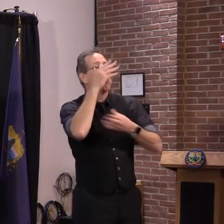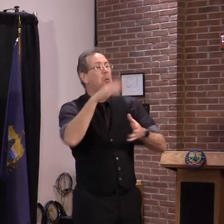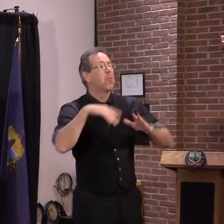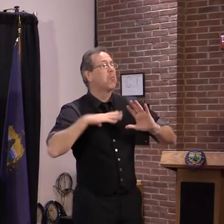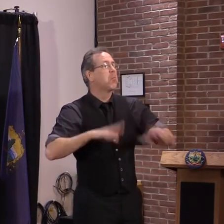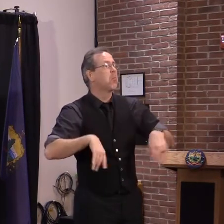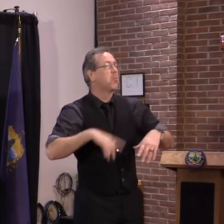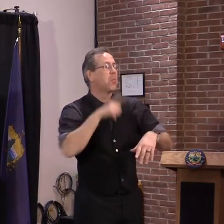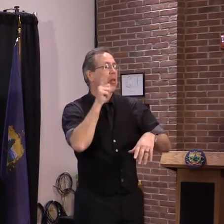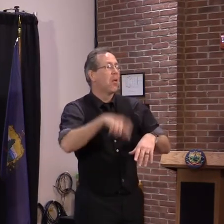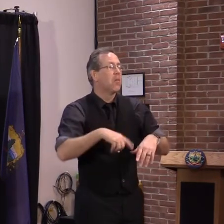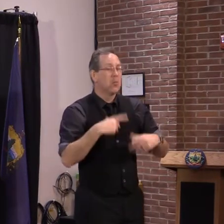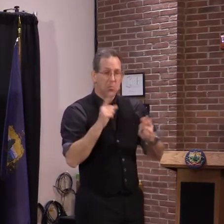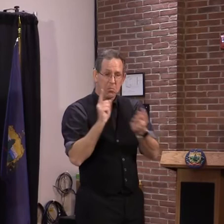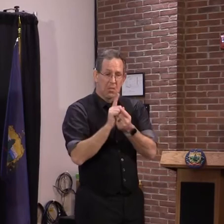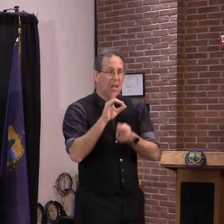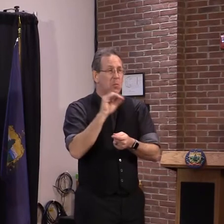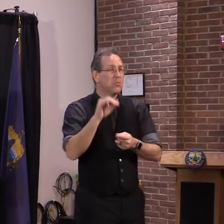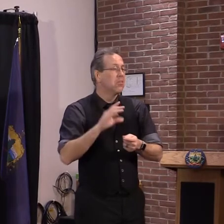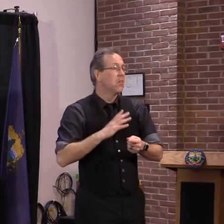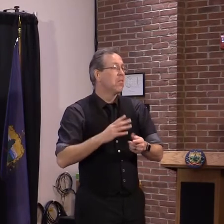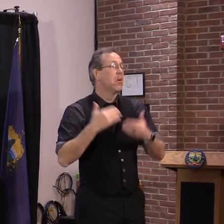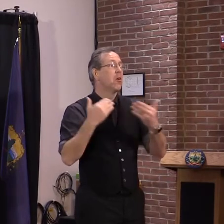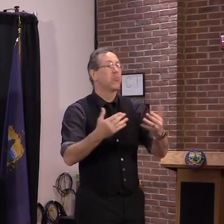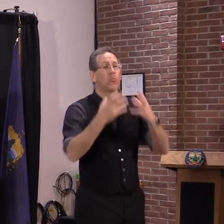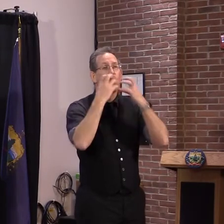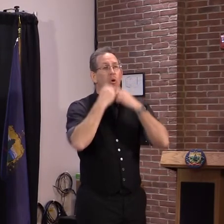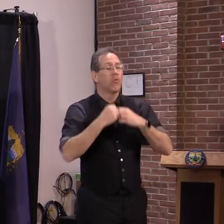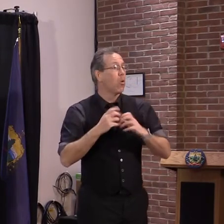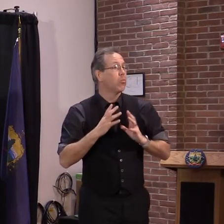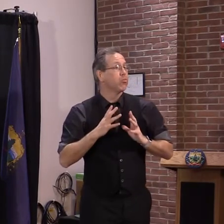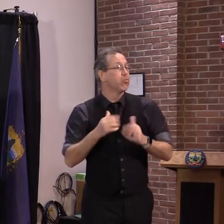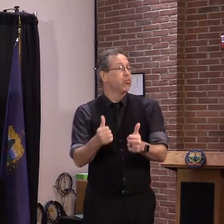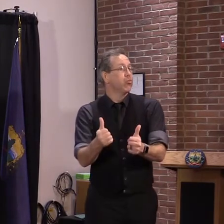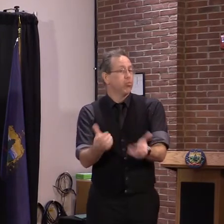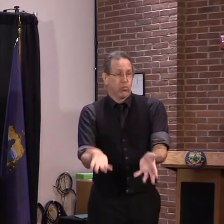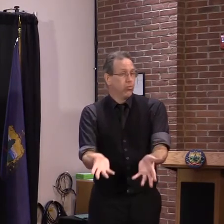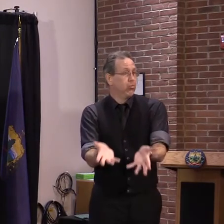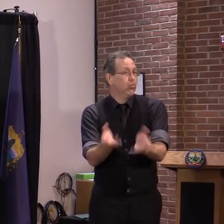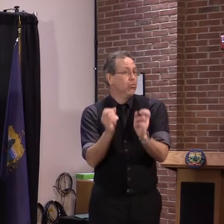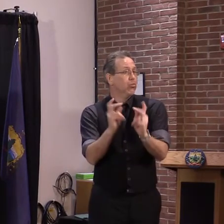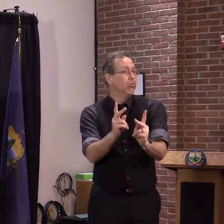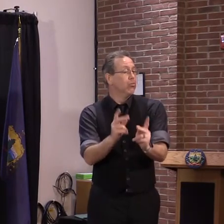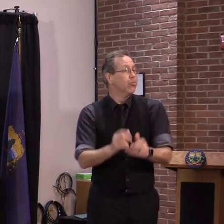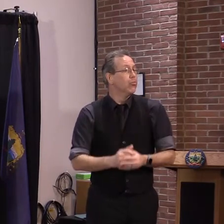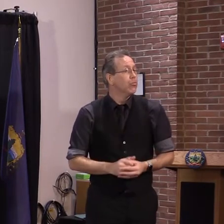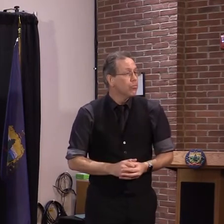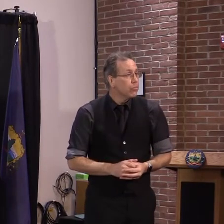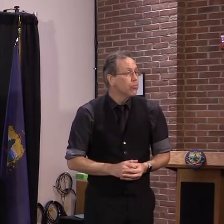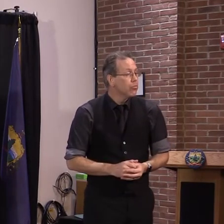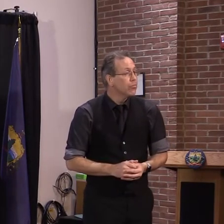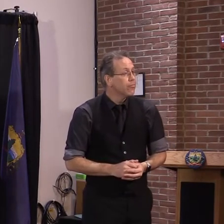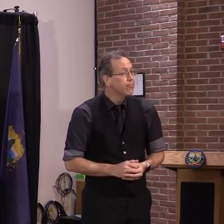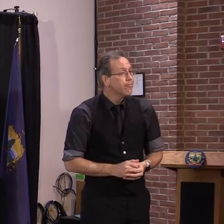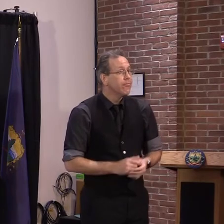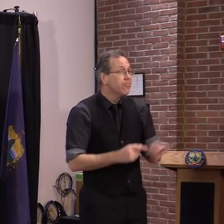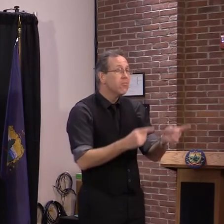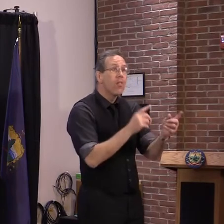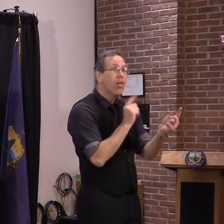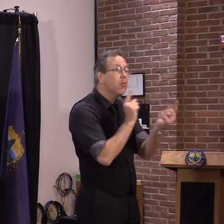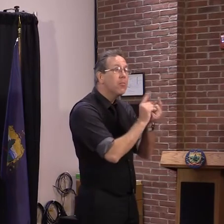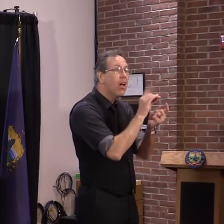or not, we are going to lift our mask mandate. So, again, that's just the way the